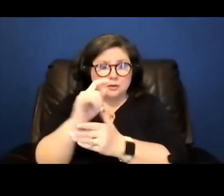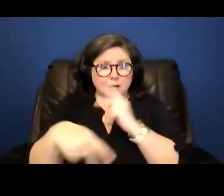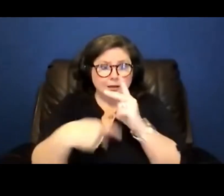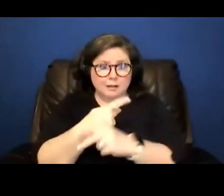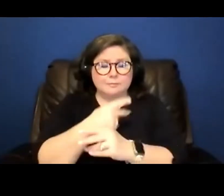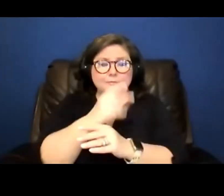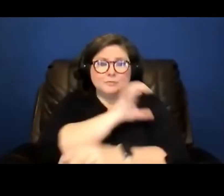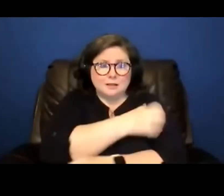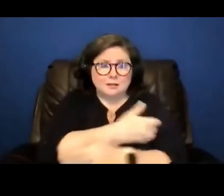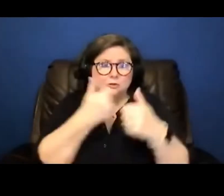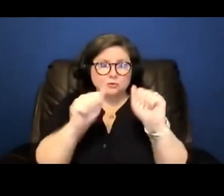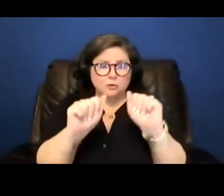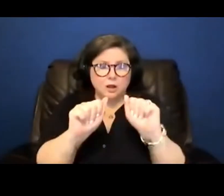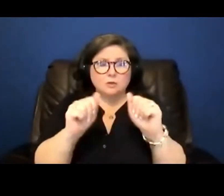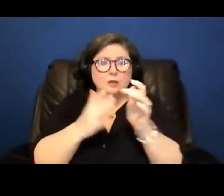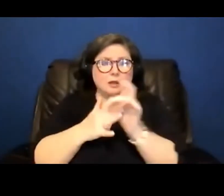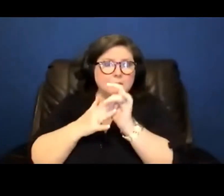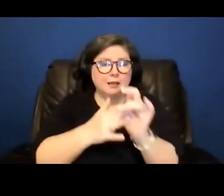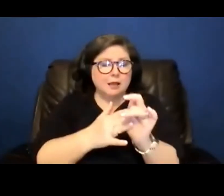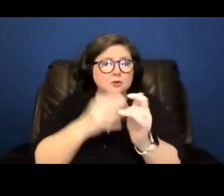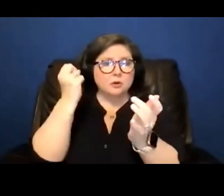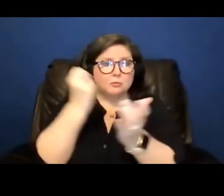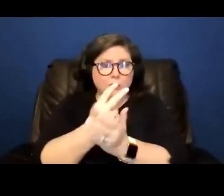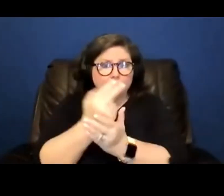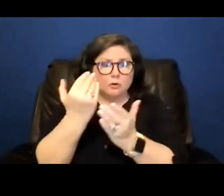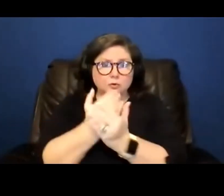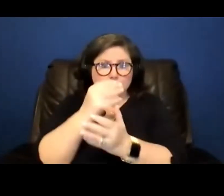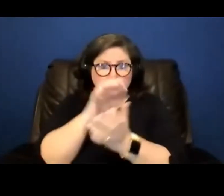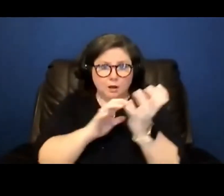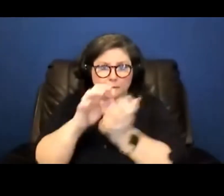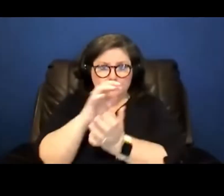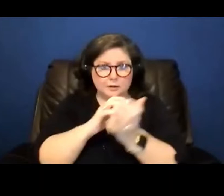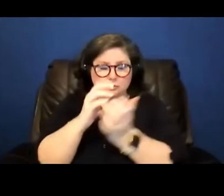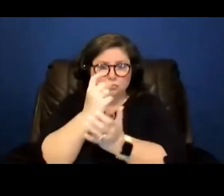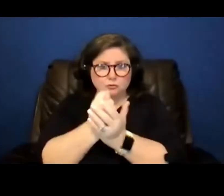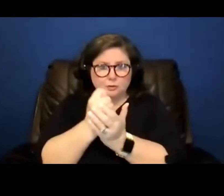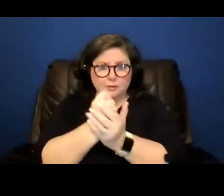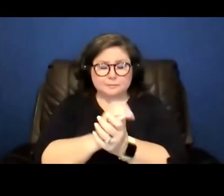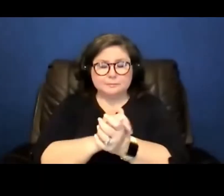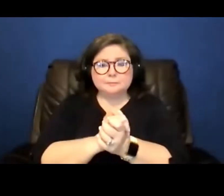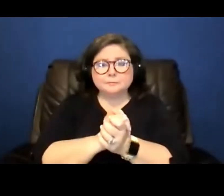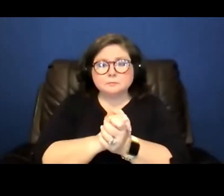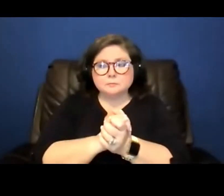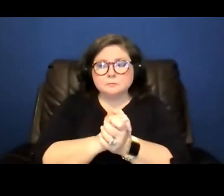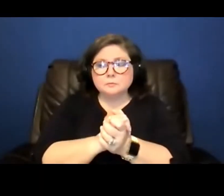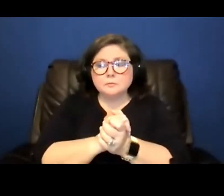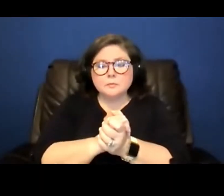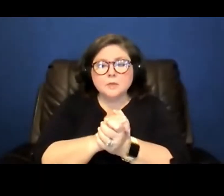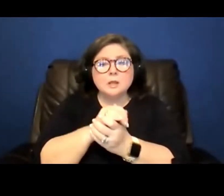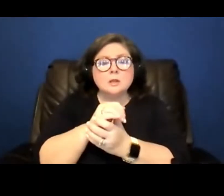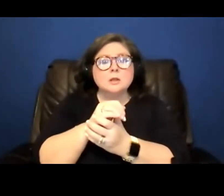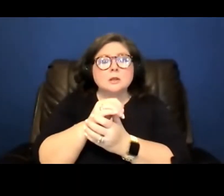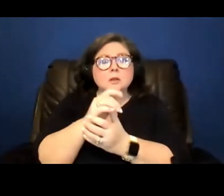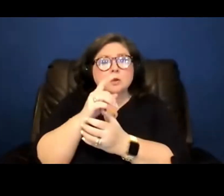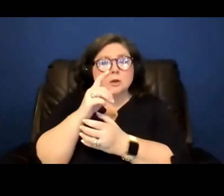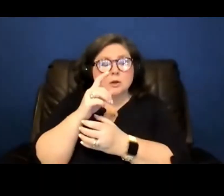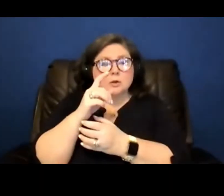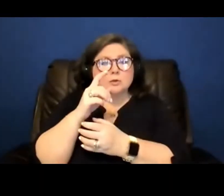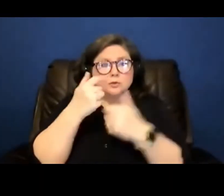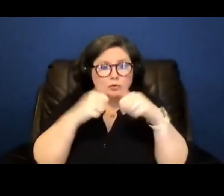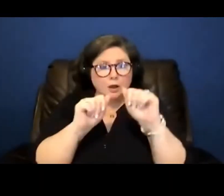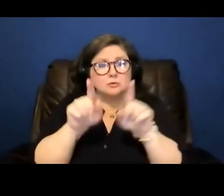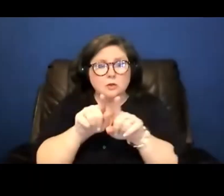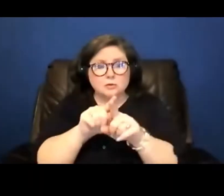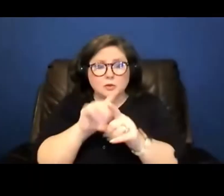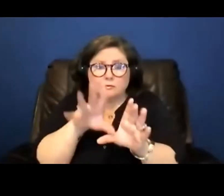that led to approval of these new combination treatment. These treatment trials may also involve new